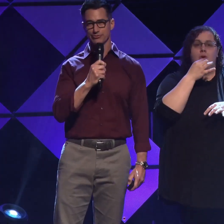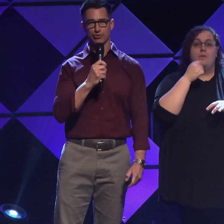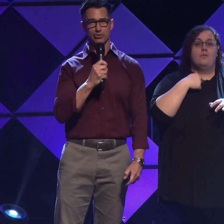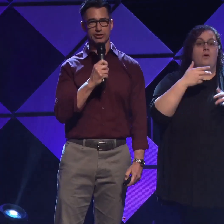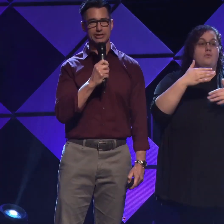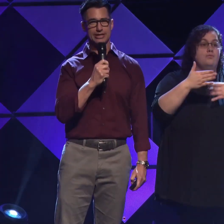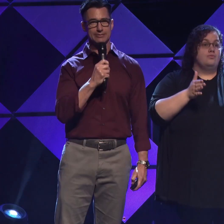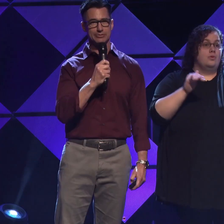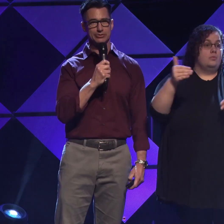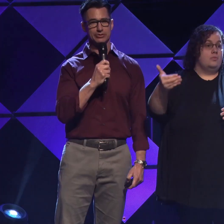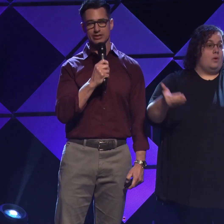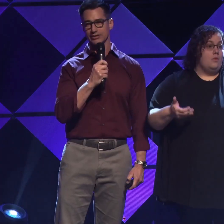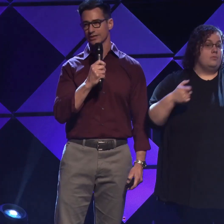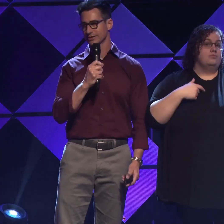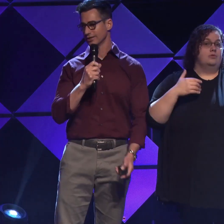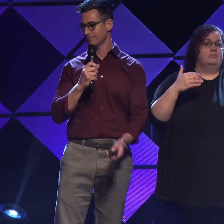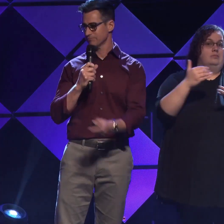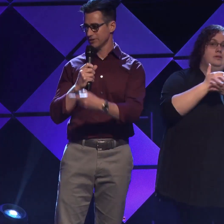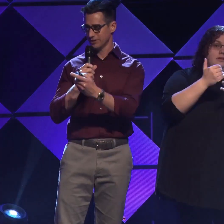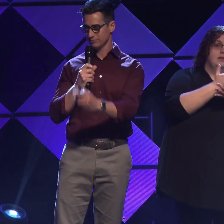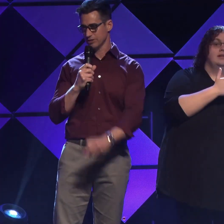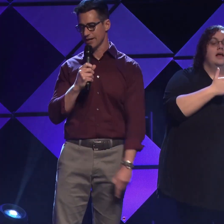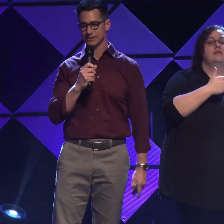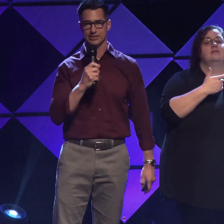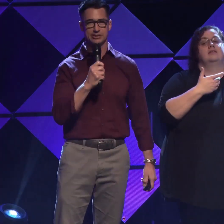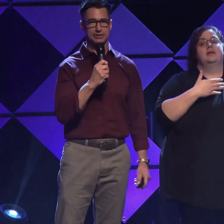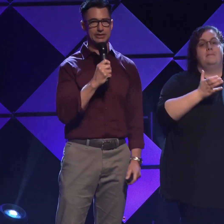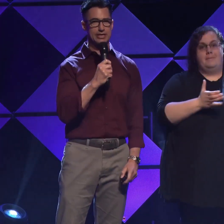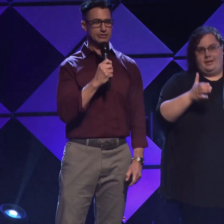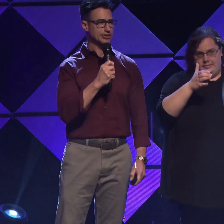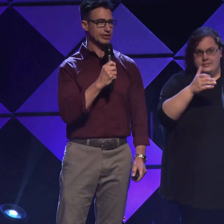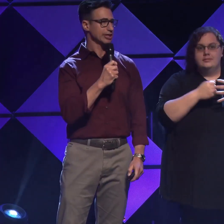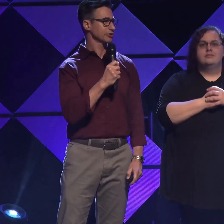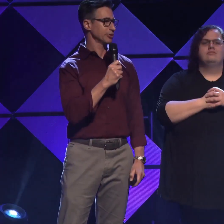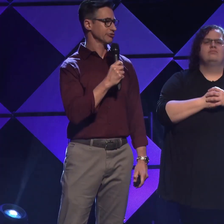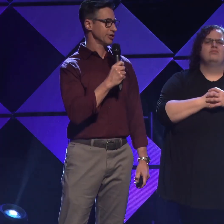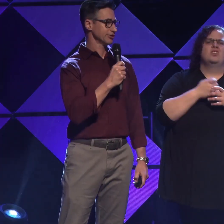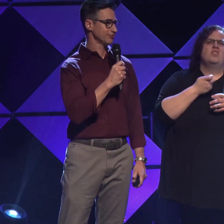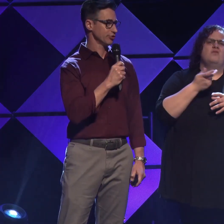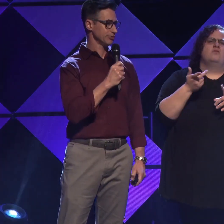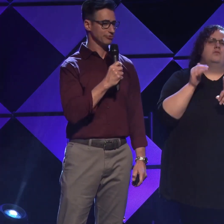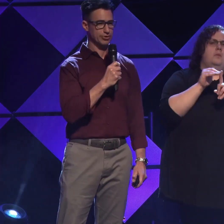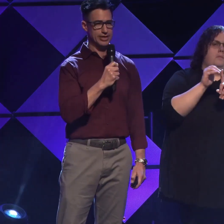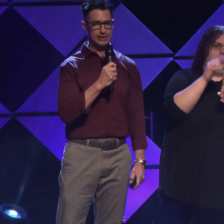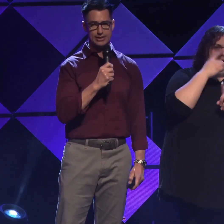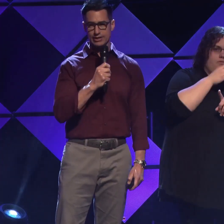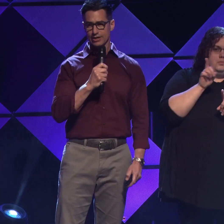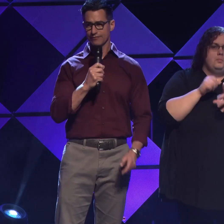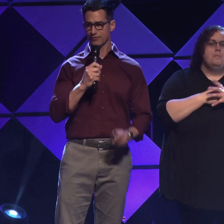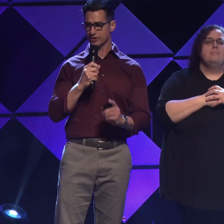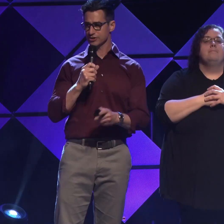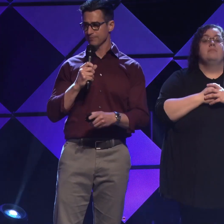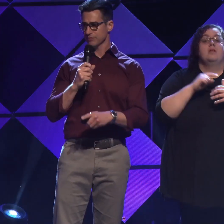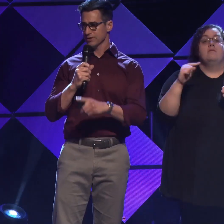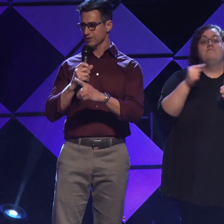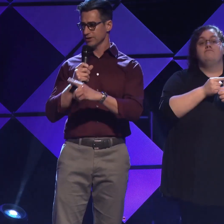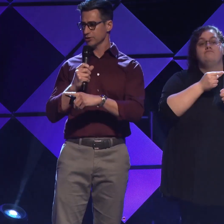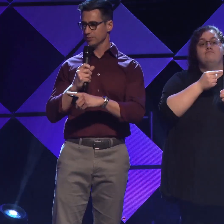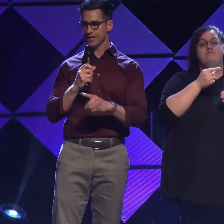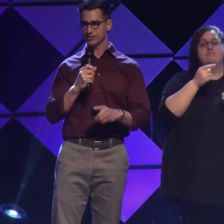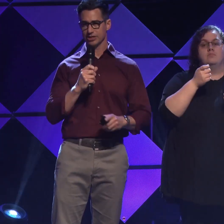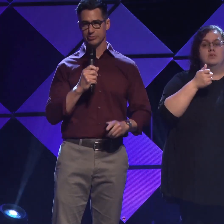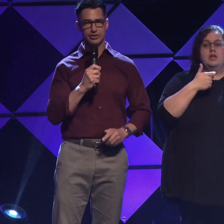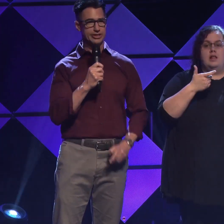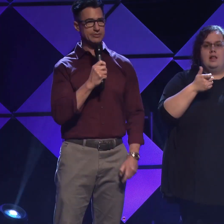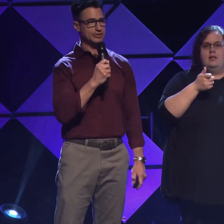room host forward to collect the baskets, but just got a couple of quick reminders for you before that. First, The